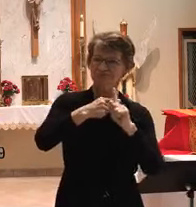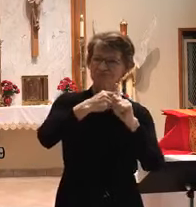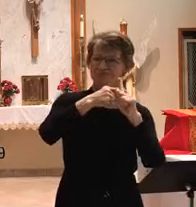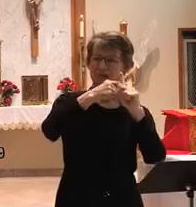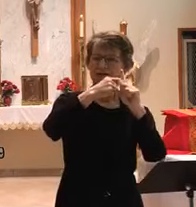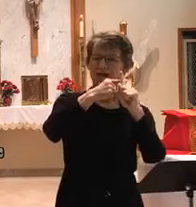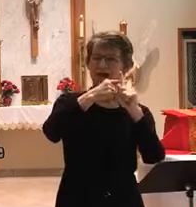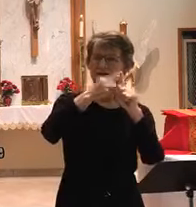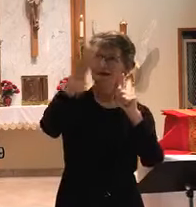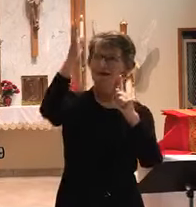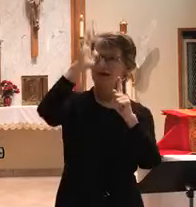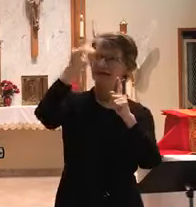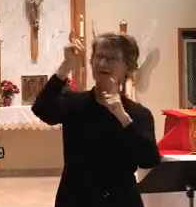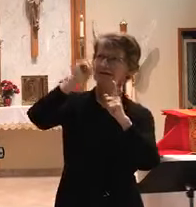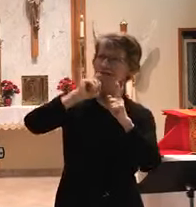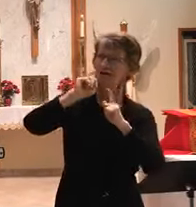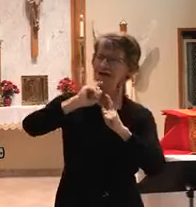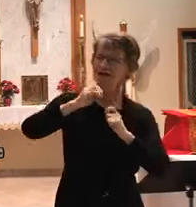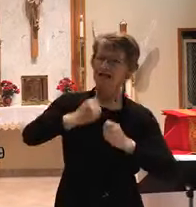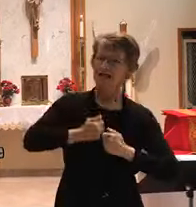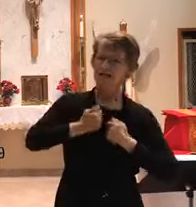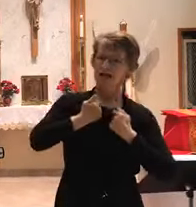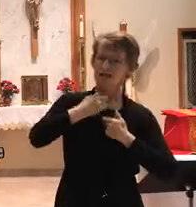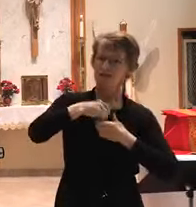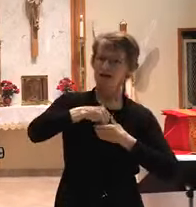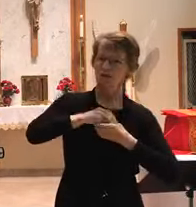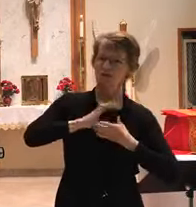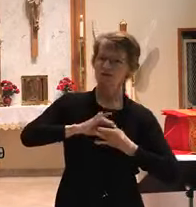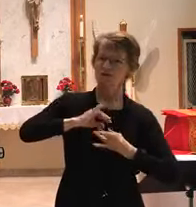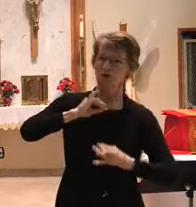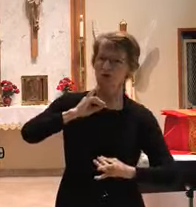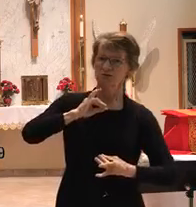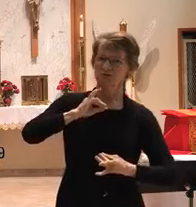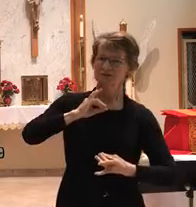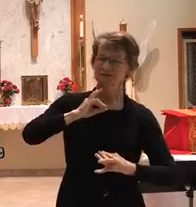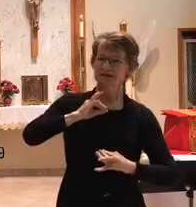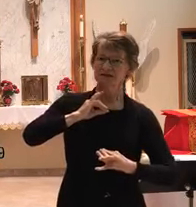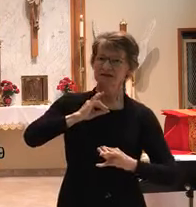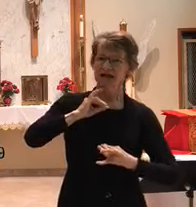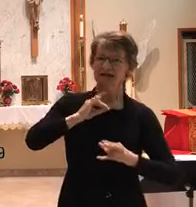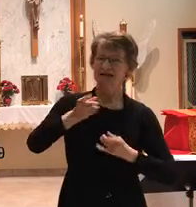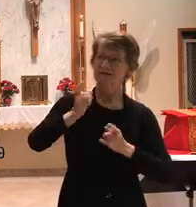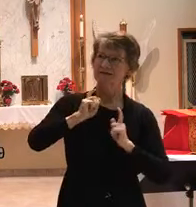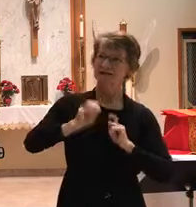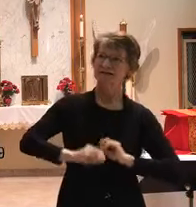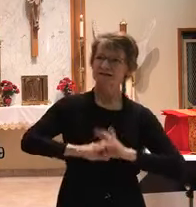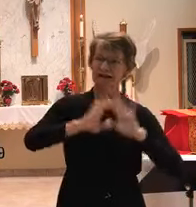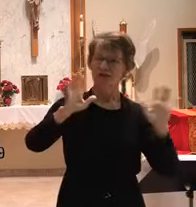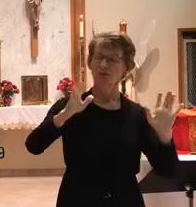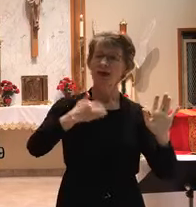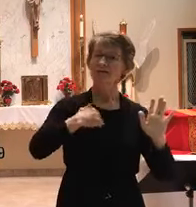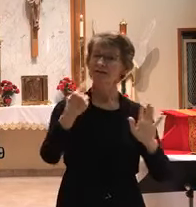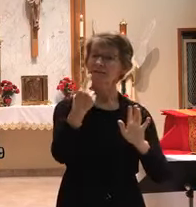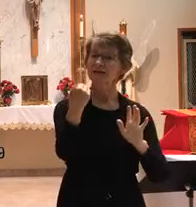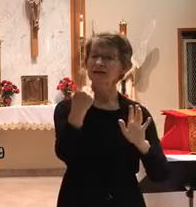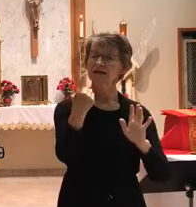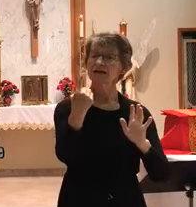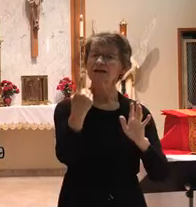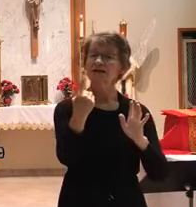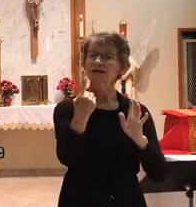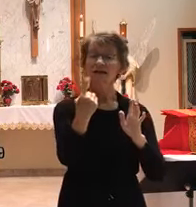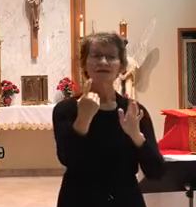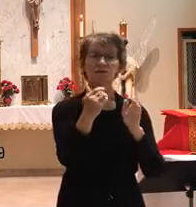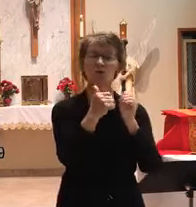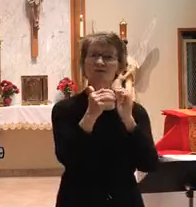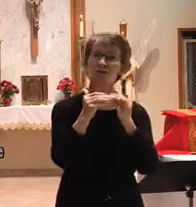God, placing life in our souls. Just that we don't have physical life, but we have something deeper. We have something that